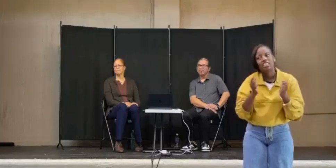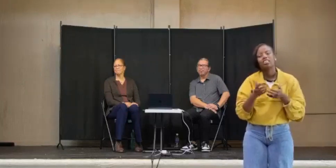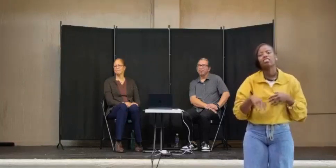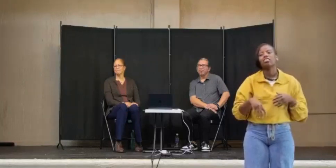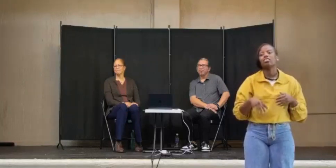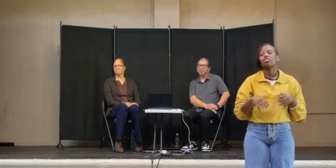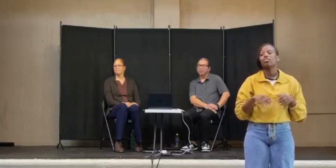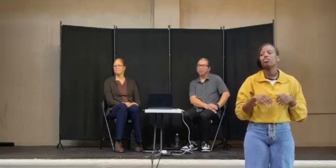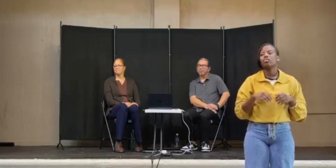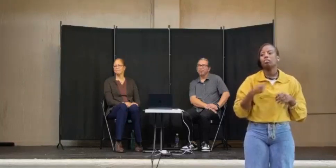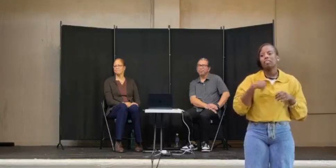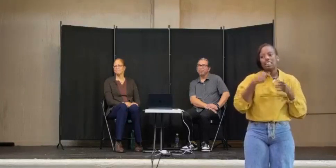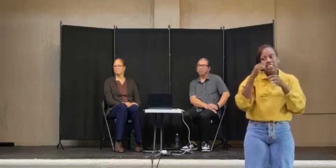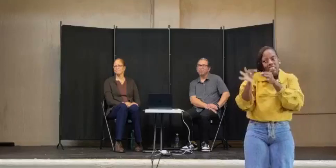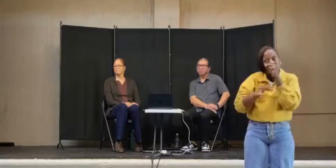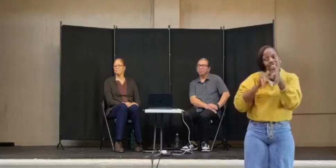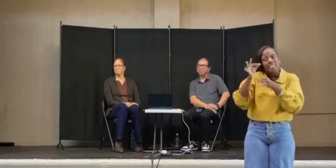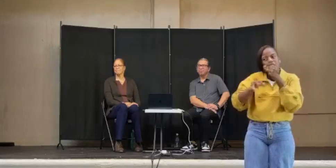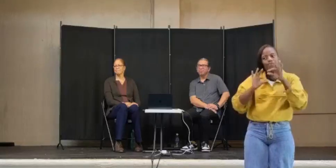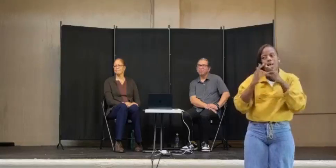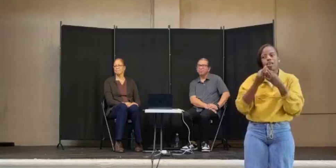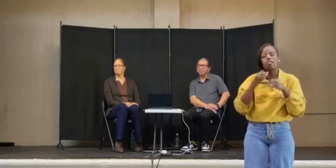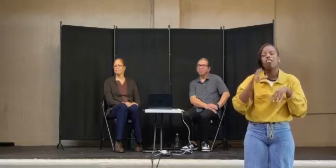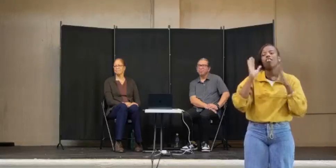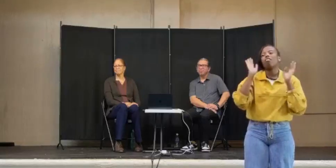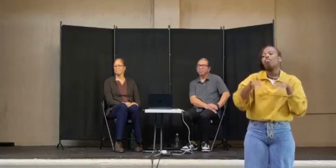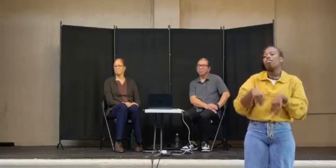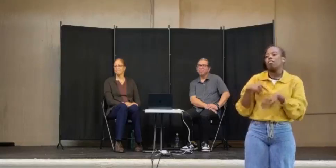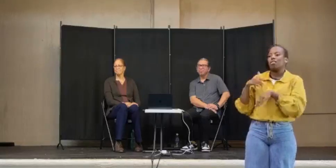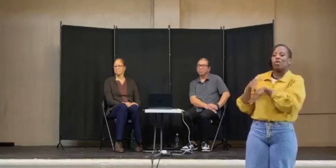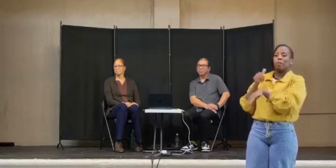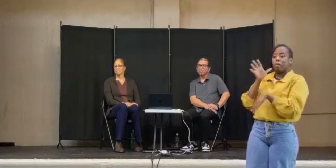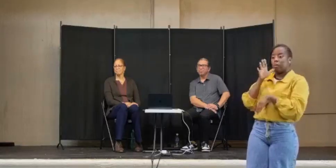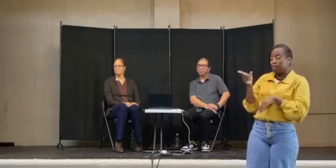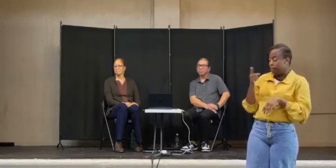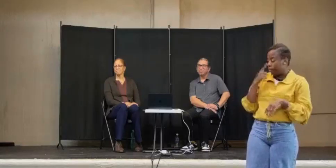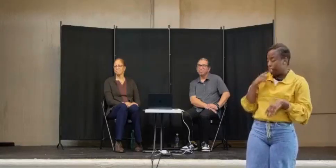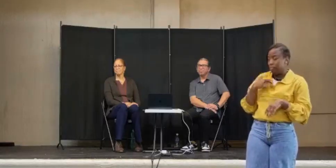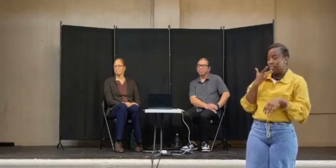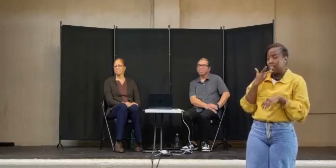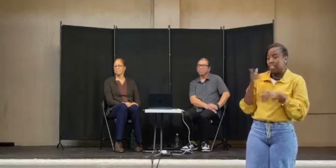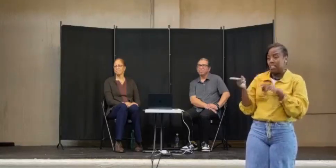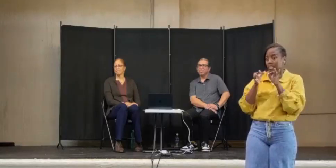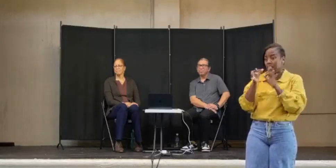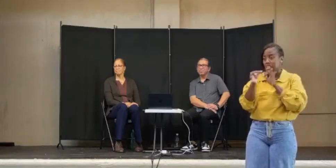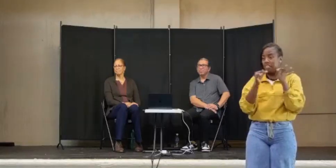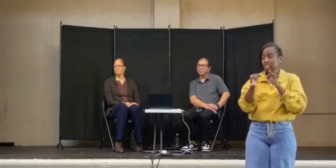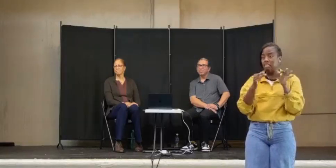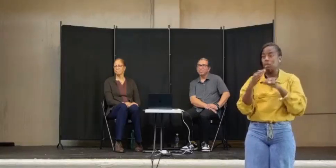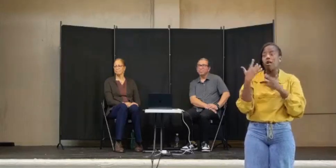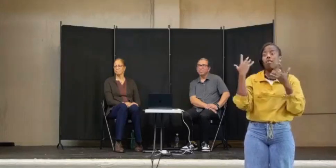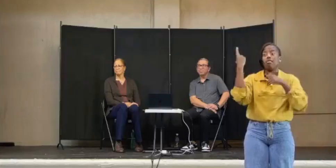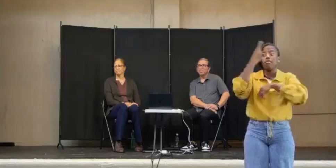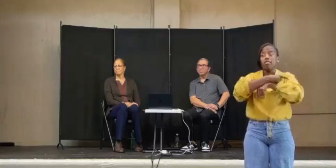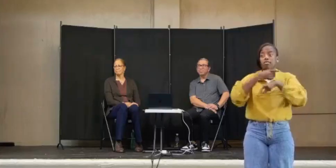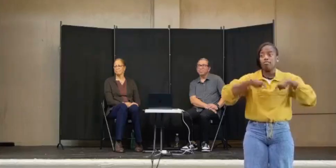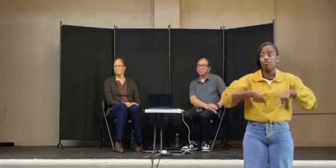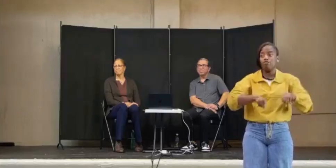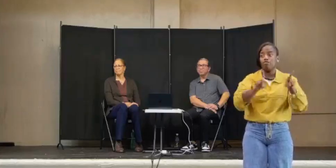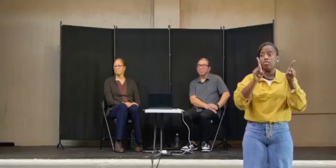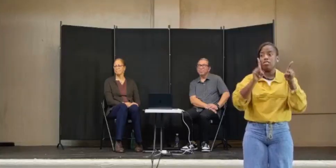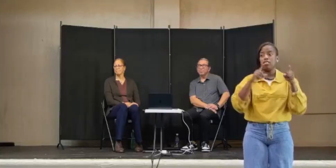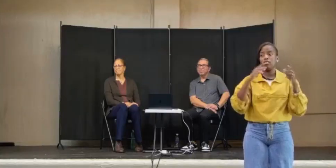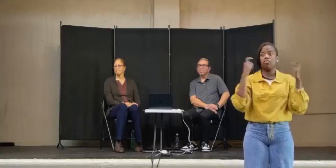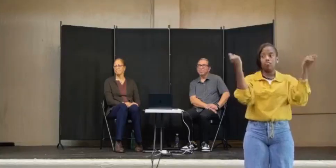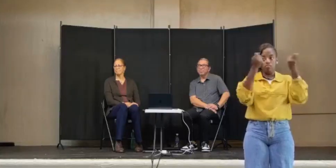long distance call, they have to pay for something. I try to tell them, no, it's free, it's provided by the government. And sometimes I ask,